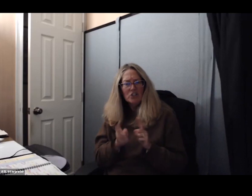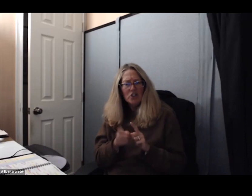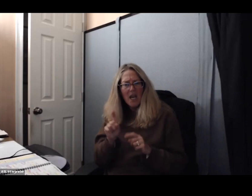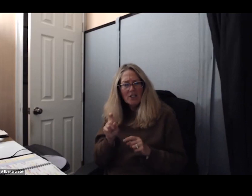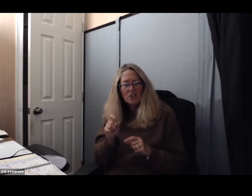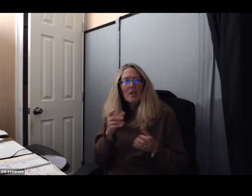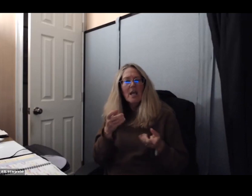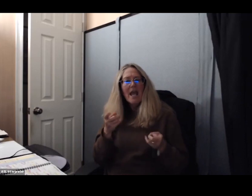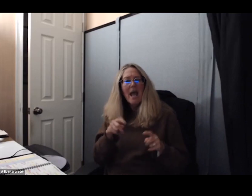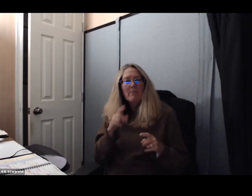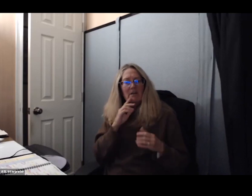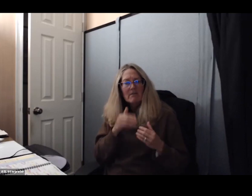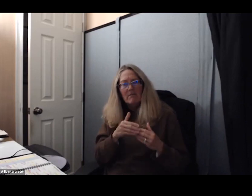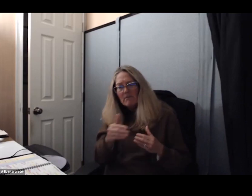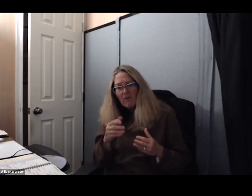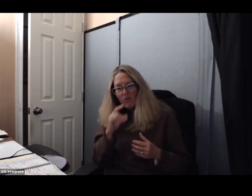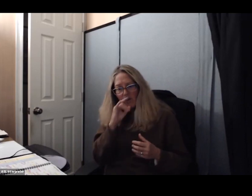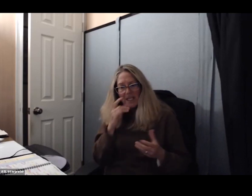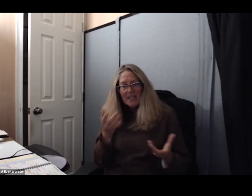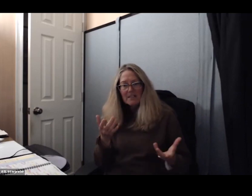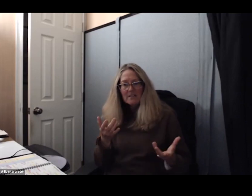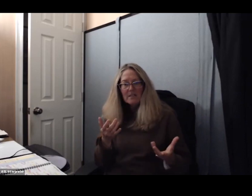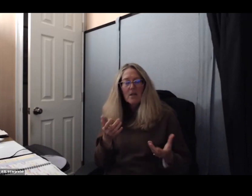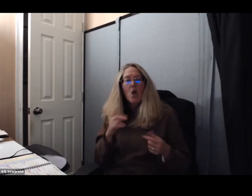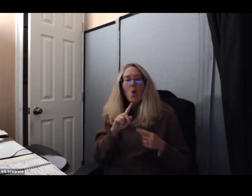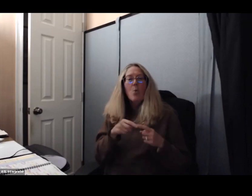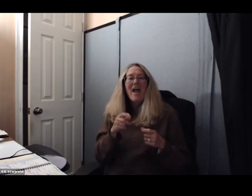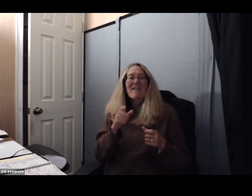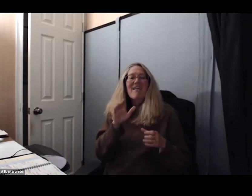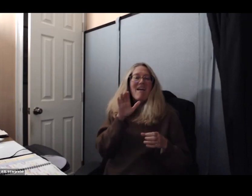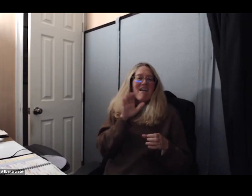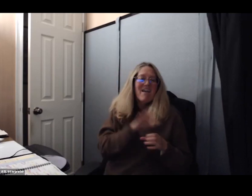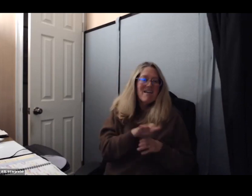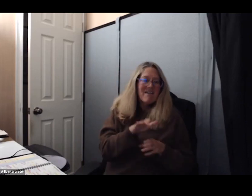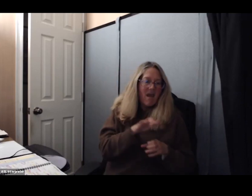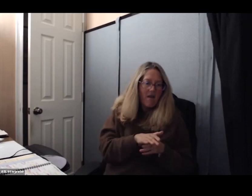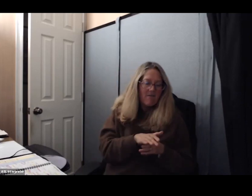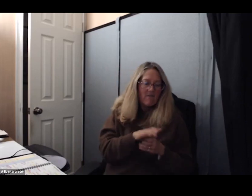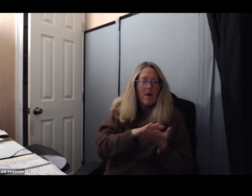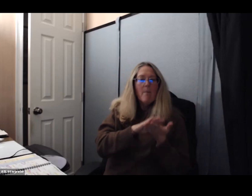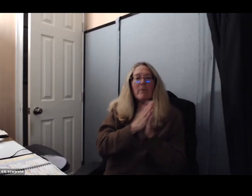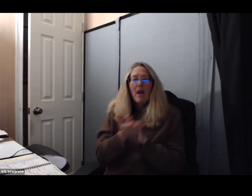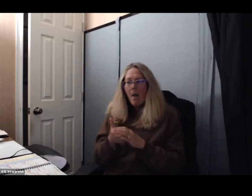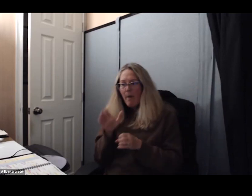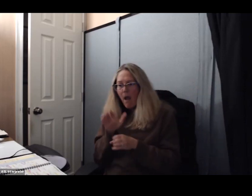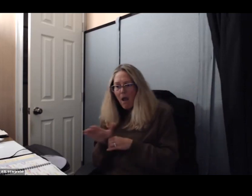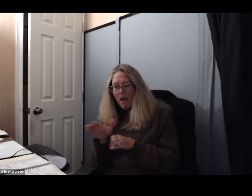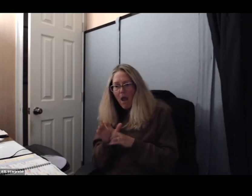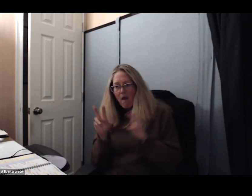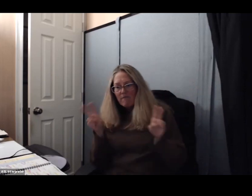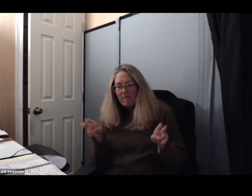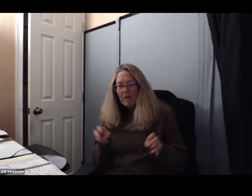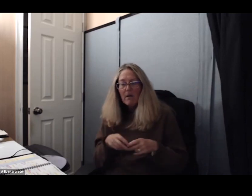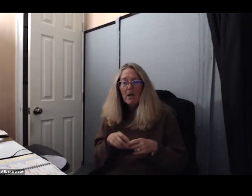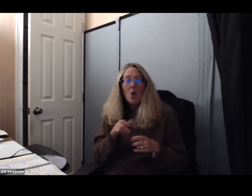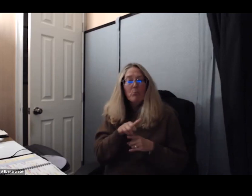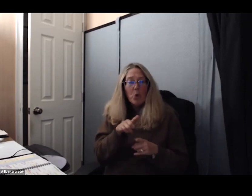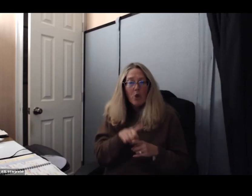is going to happen for our kids? When is enough enough? Our children are being bullied, they're being